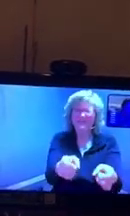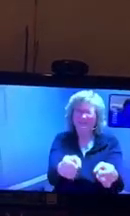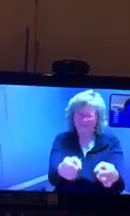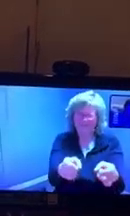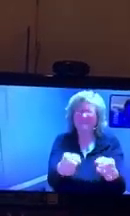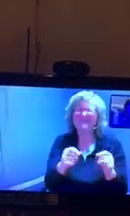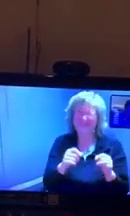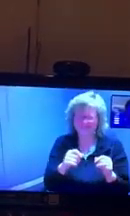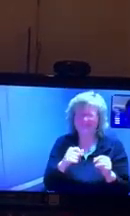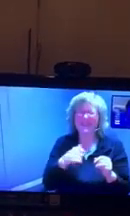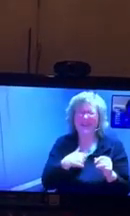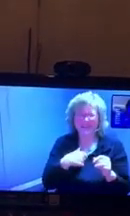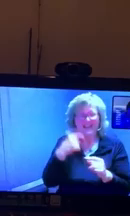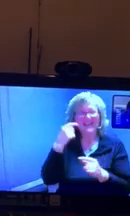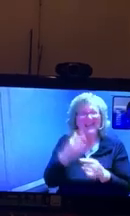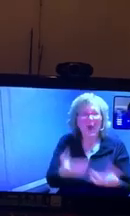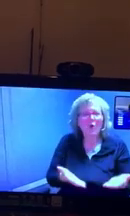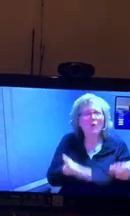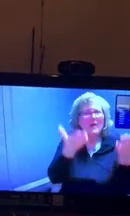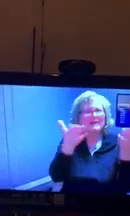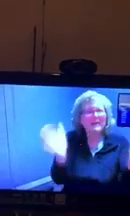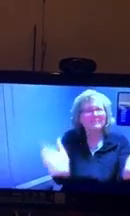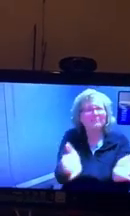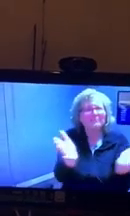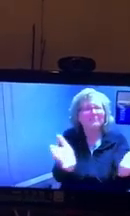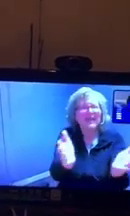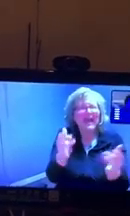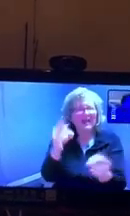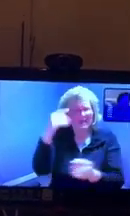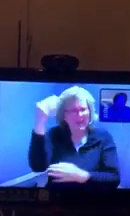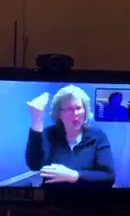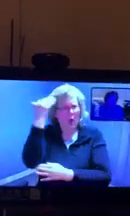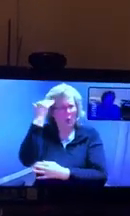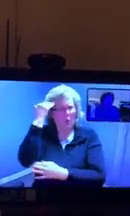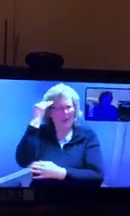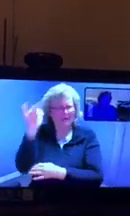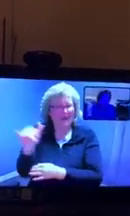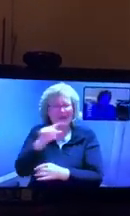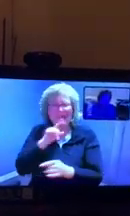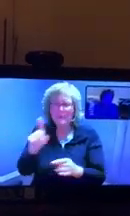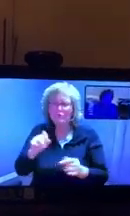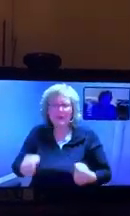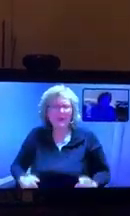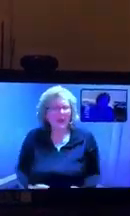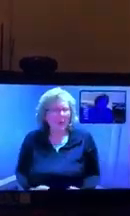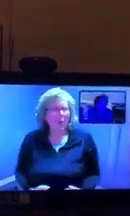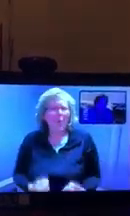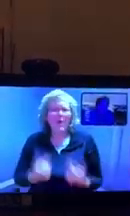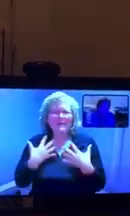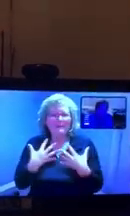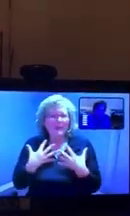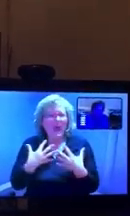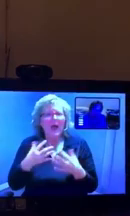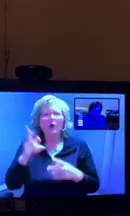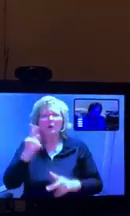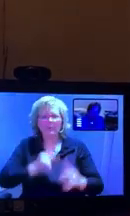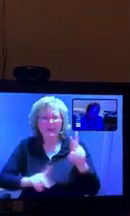the awareness of people around North America and the United States. It was an inspiration to people from all over the world, by the way. But I say,